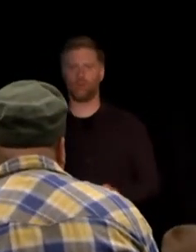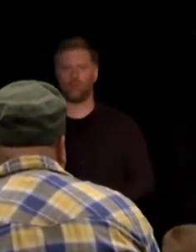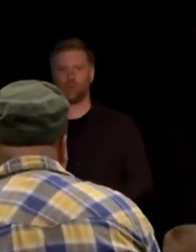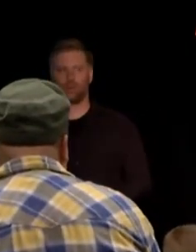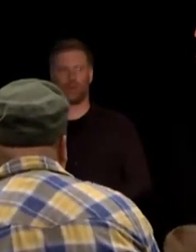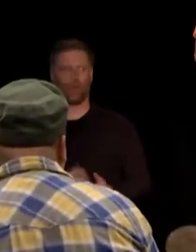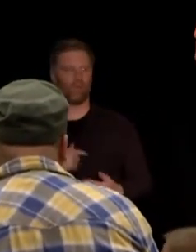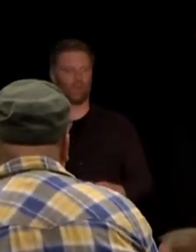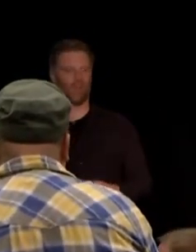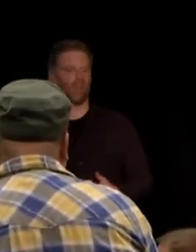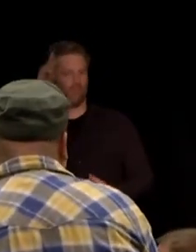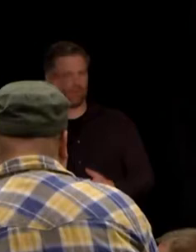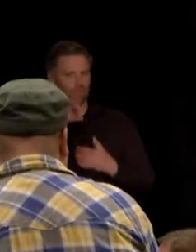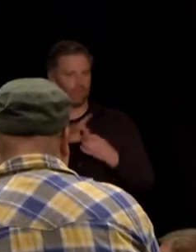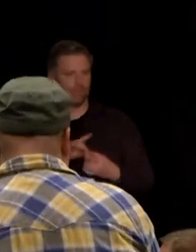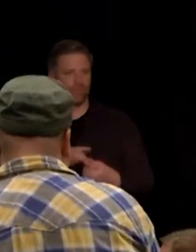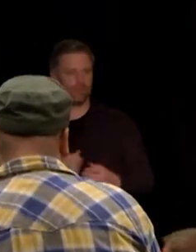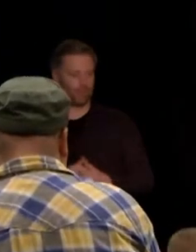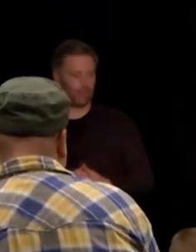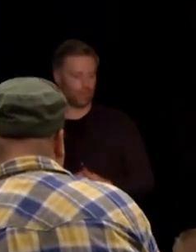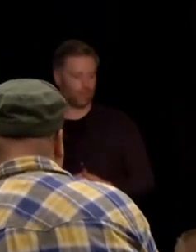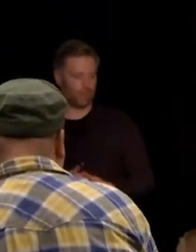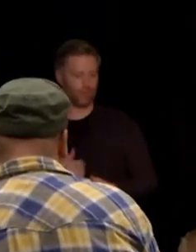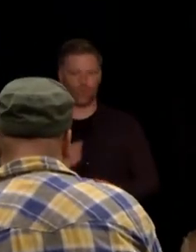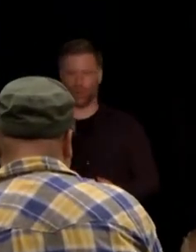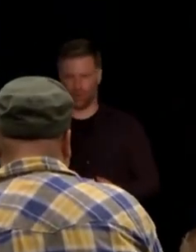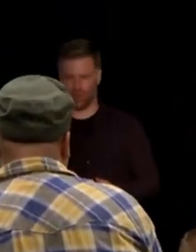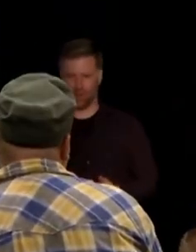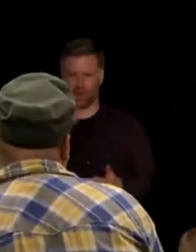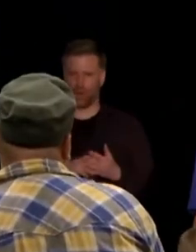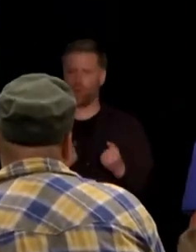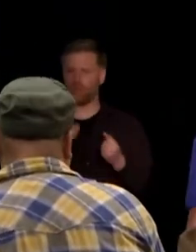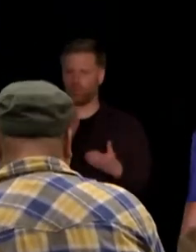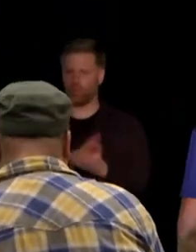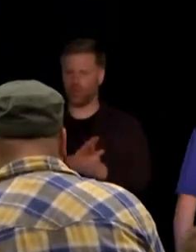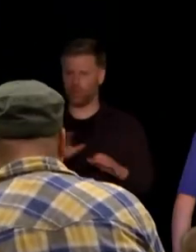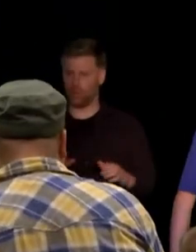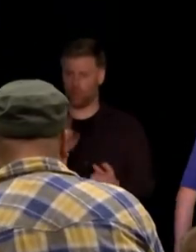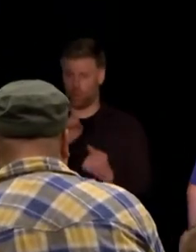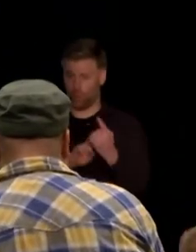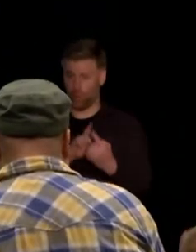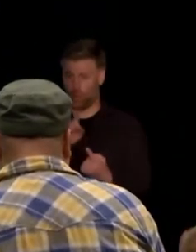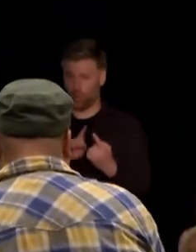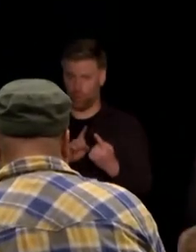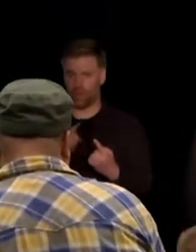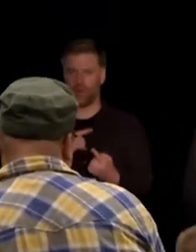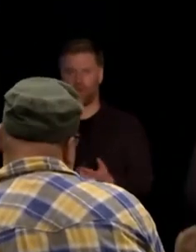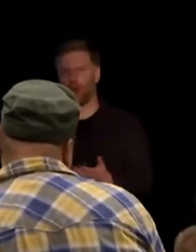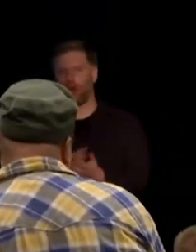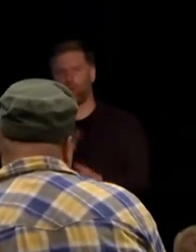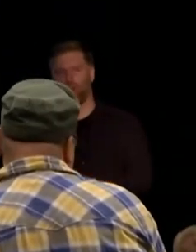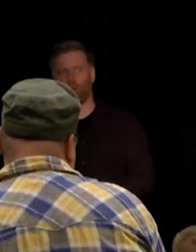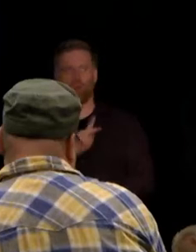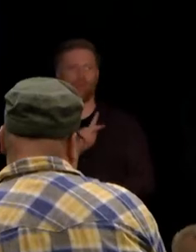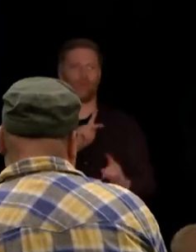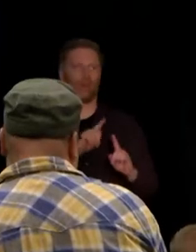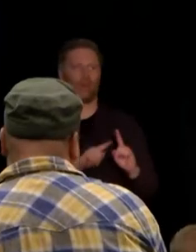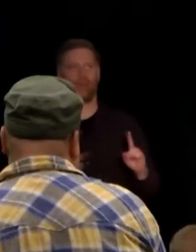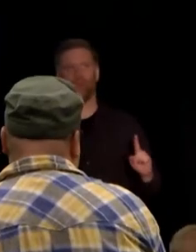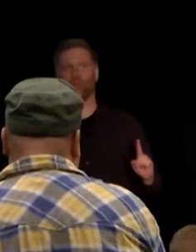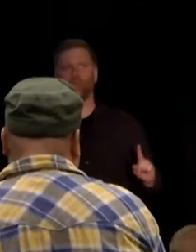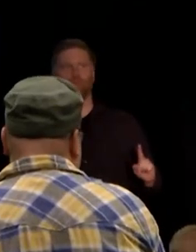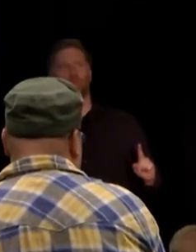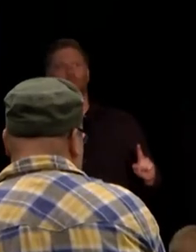Philosophically, I noticed that a lot of schools that are doing one-to-one do iPads for K through, you know,